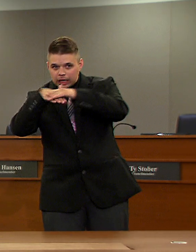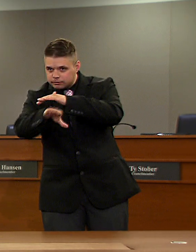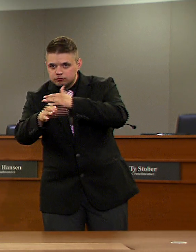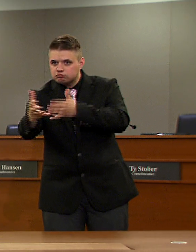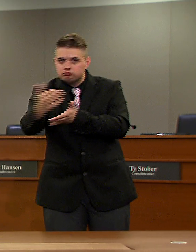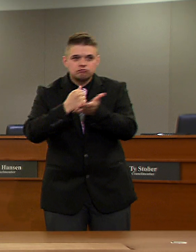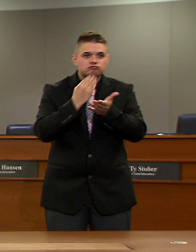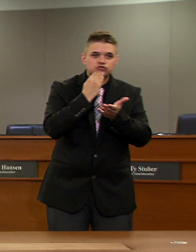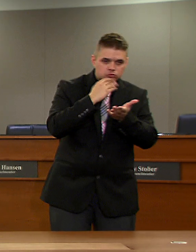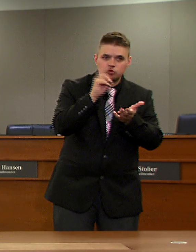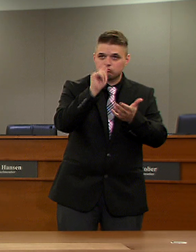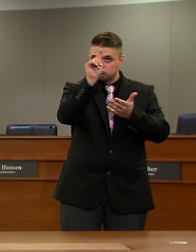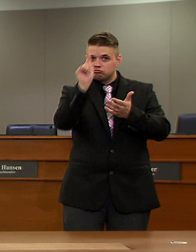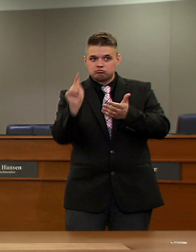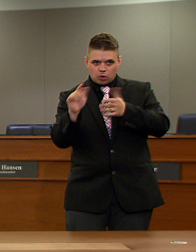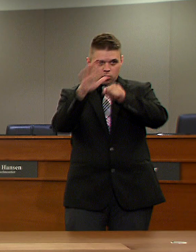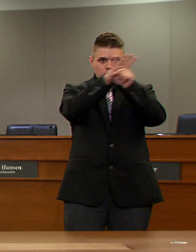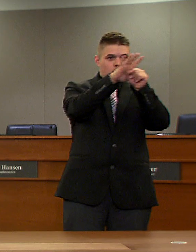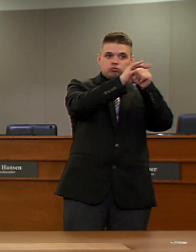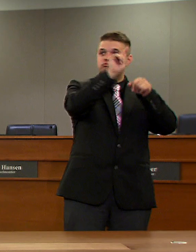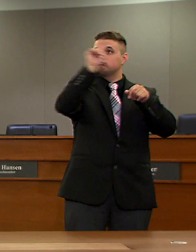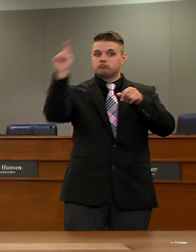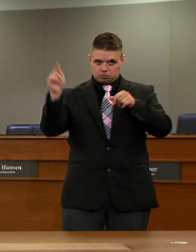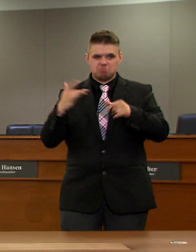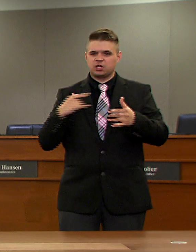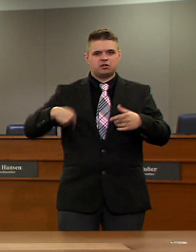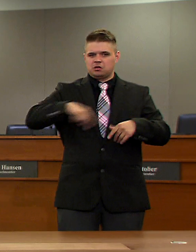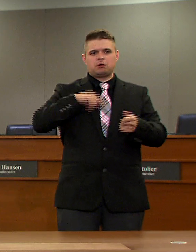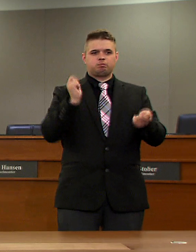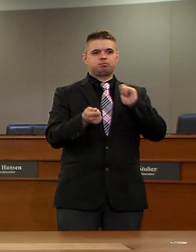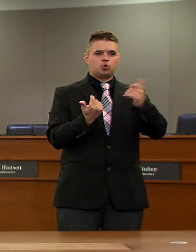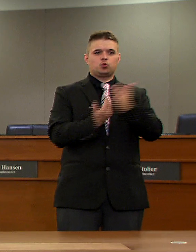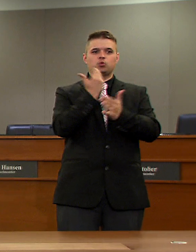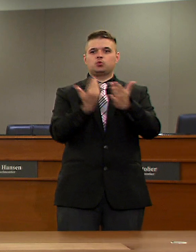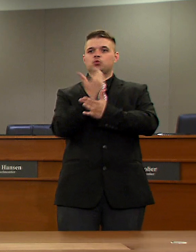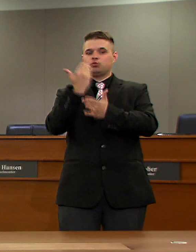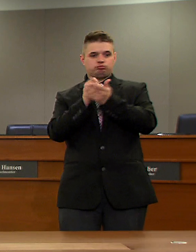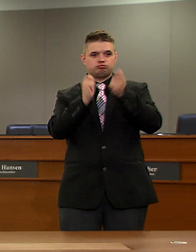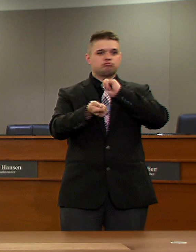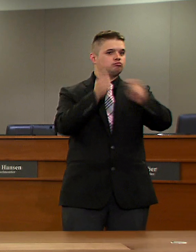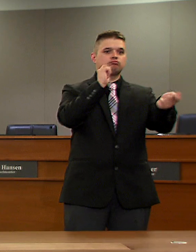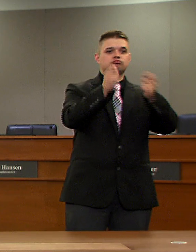list updated in real time with pantry locations and hours.